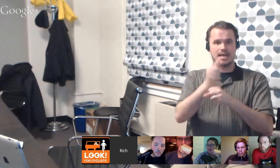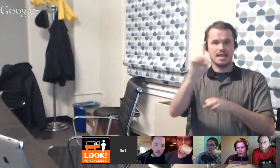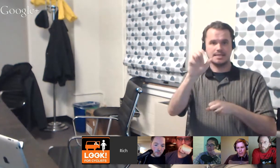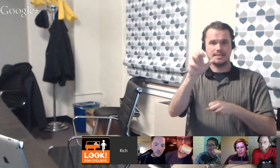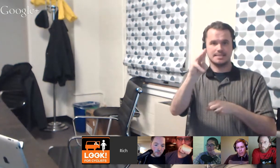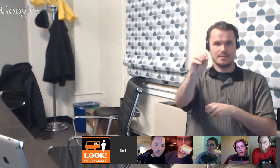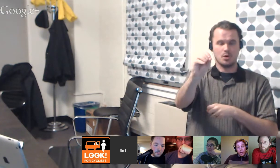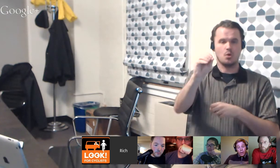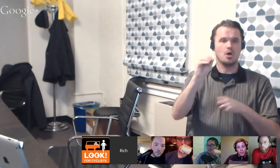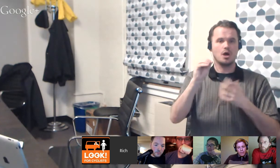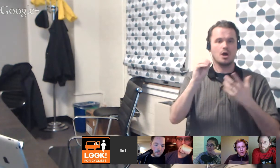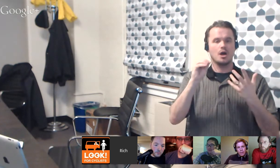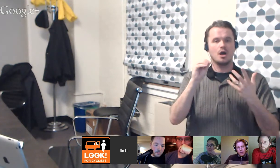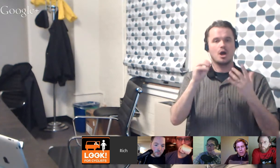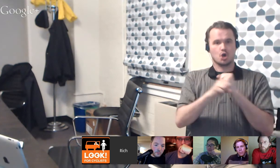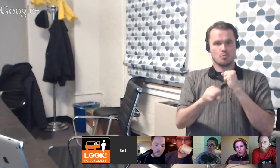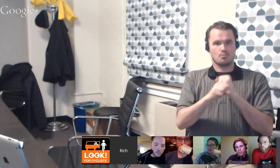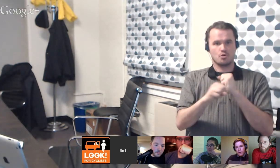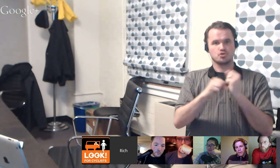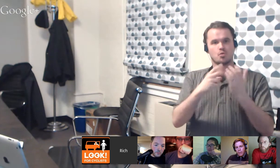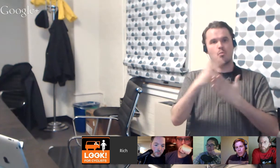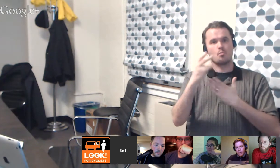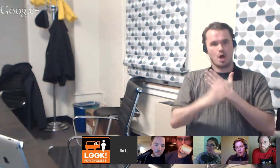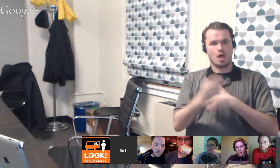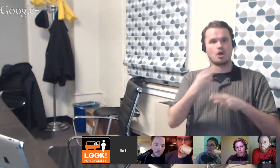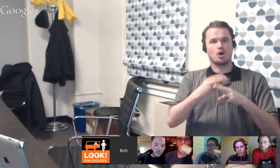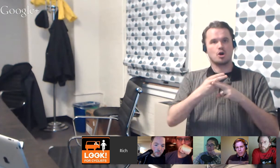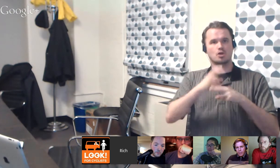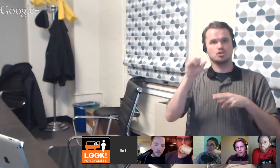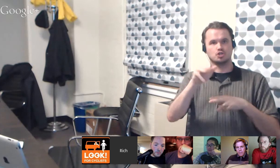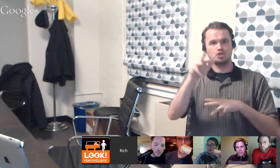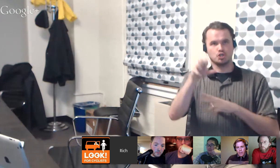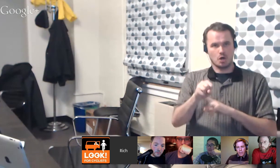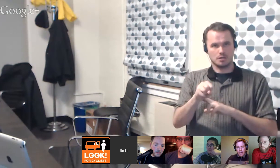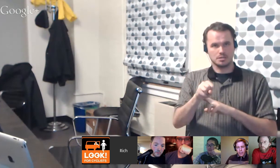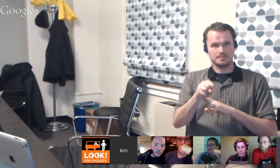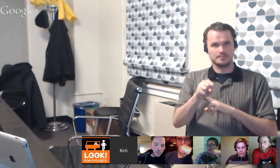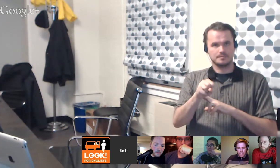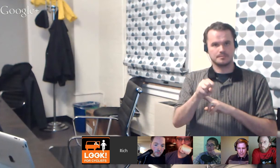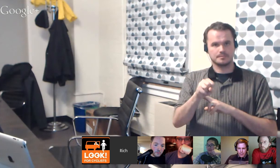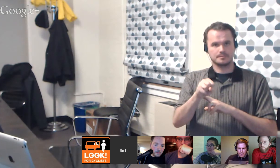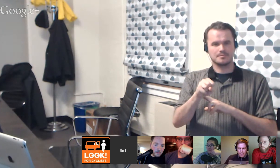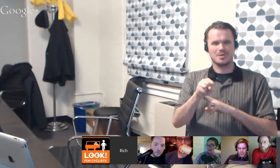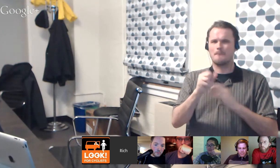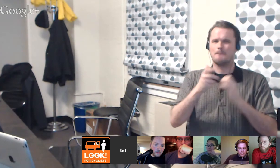commercial product called JAWS, which is probably the most popular screen reader out there.